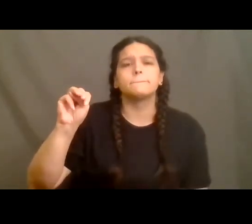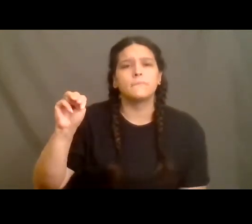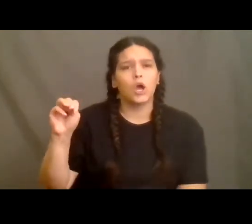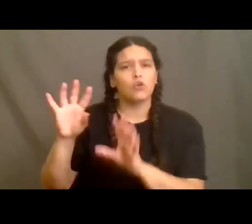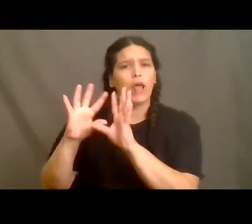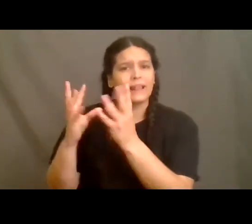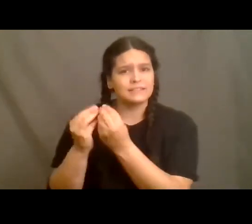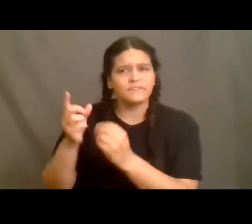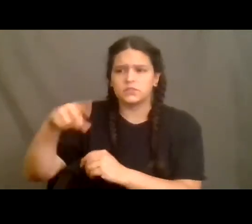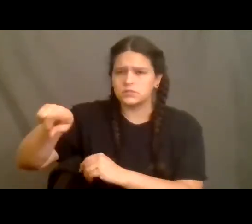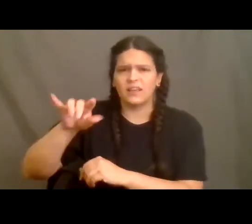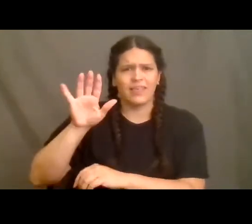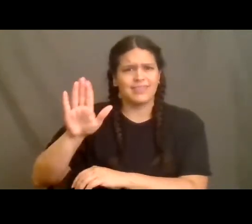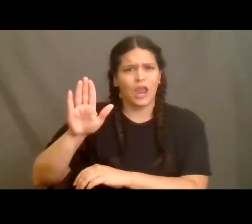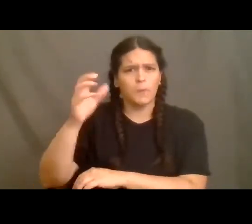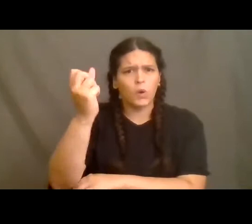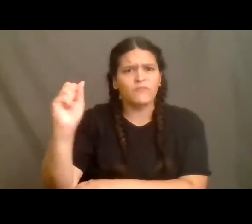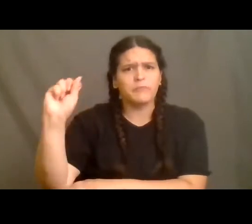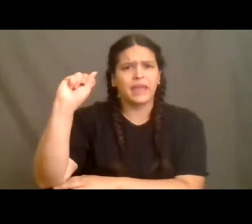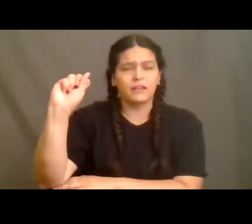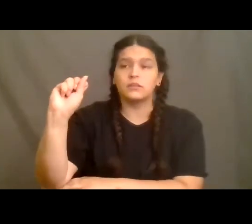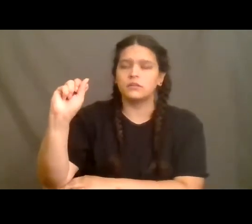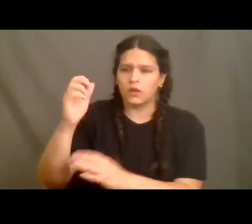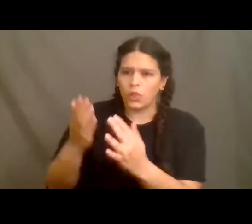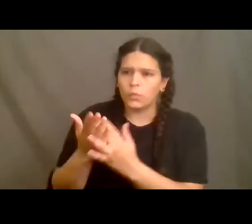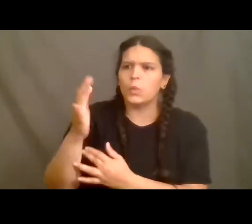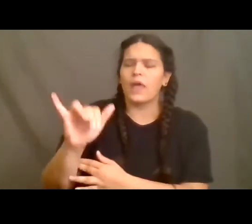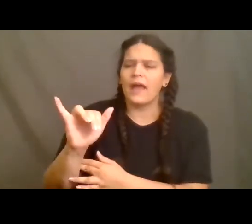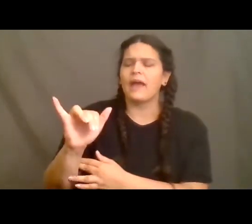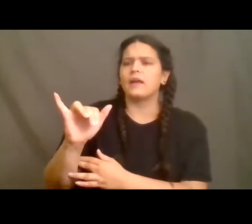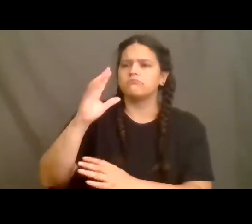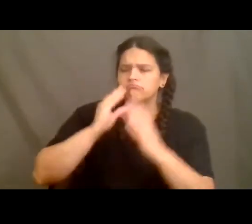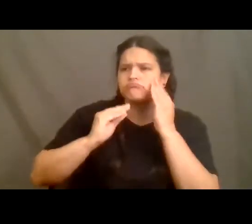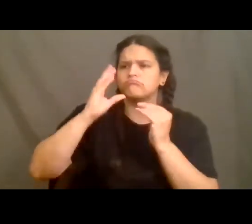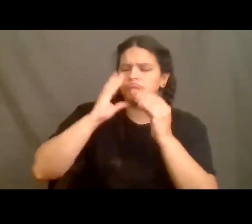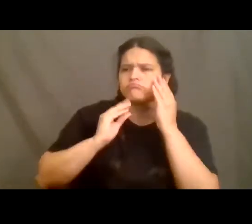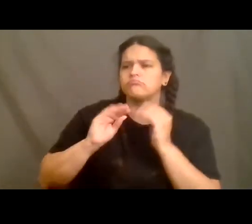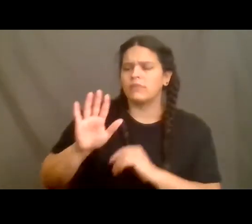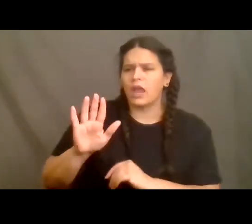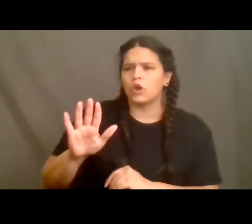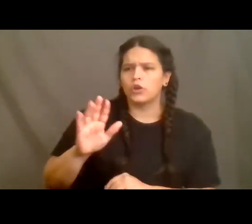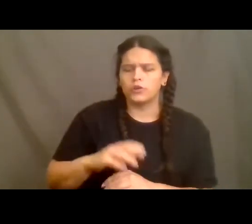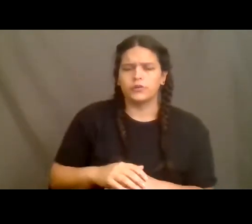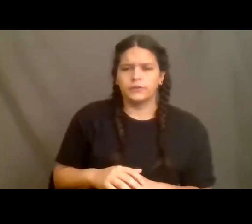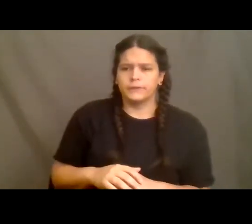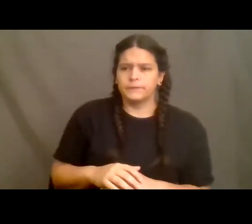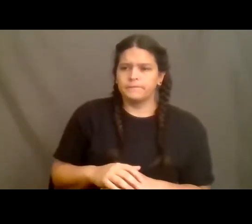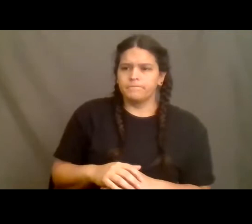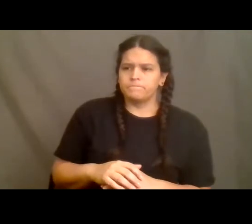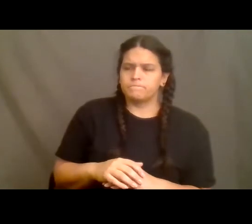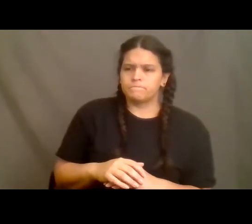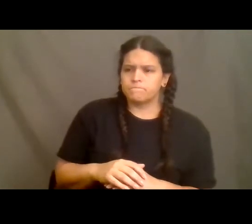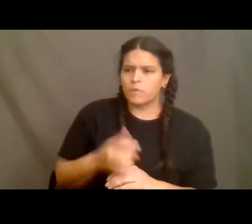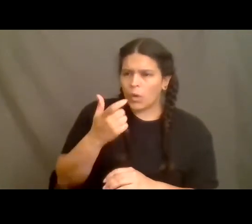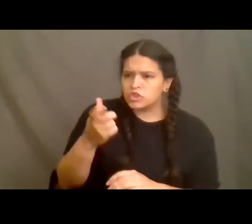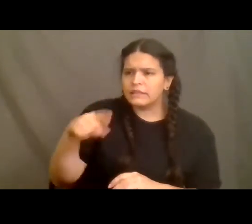movement, and you know, through that, and then also even with our families, you know,